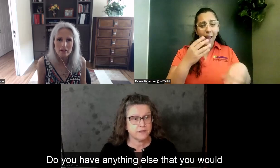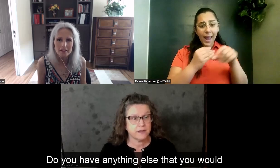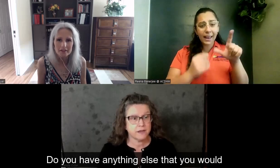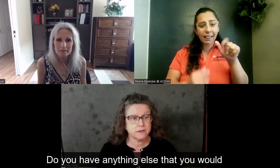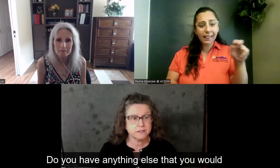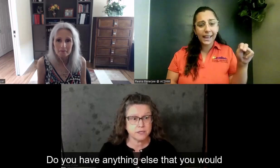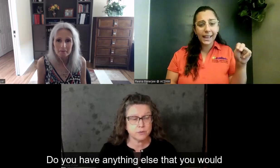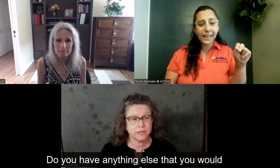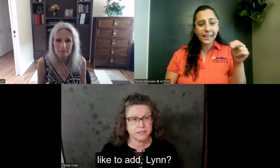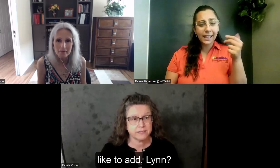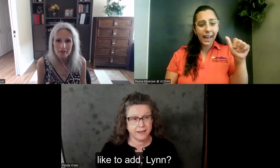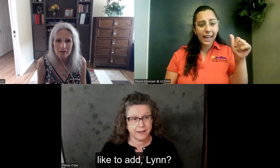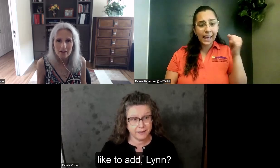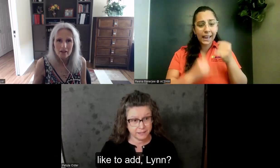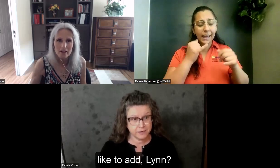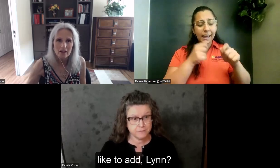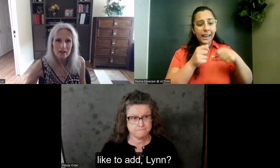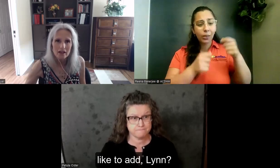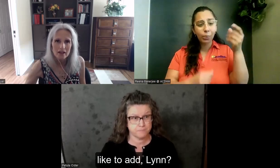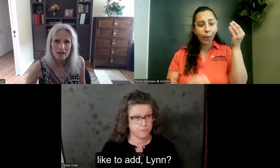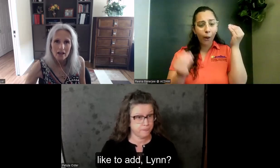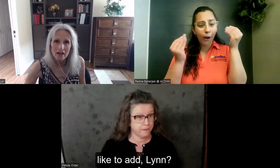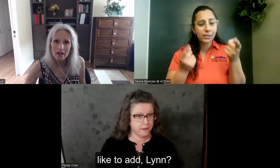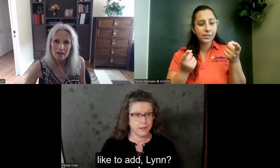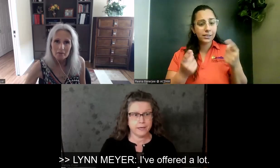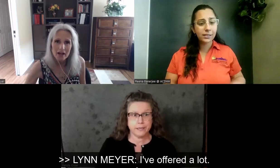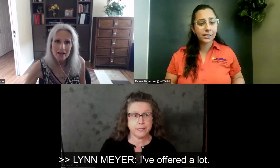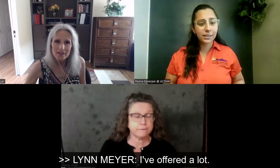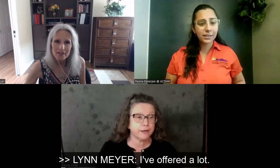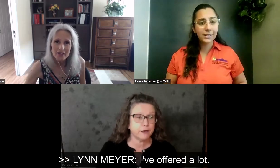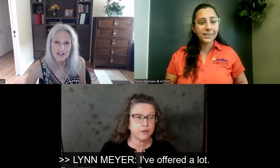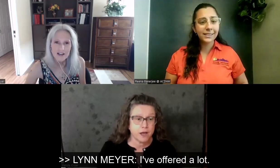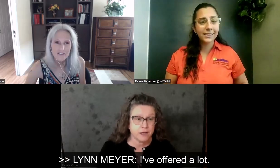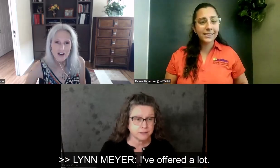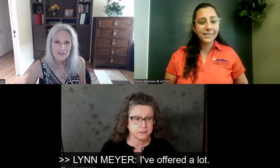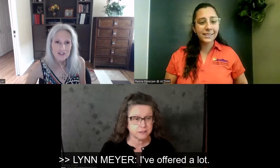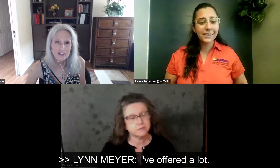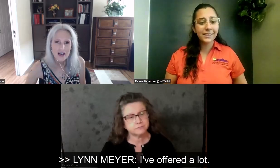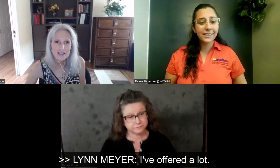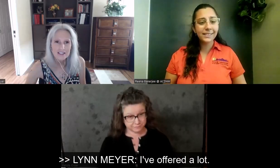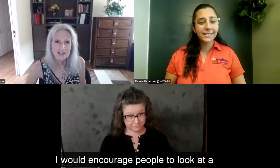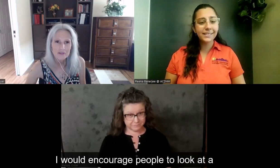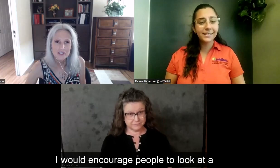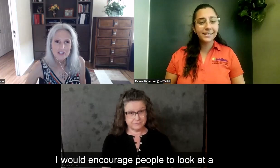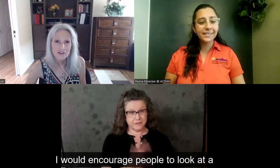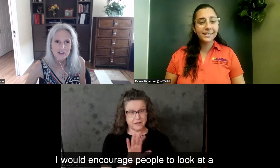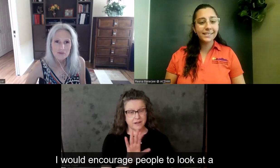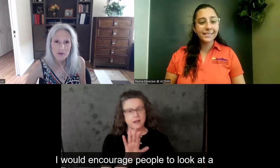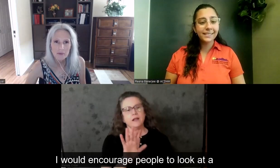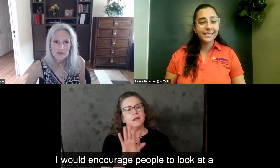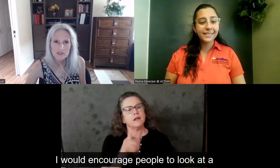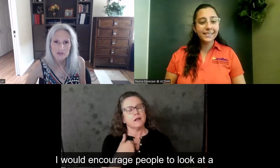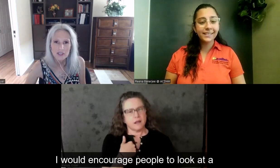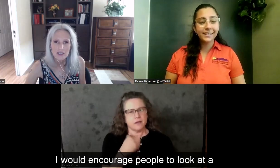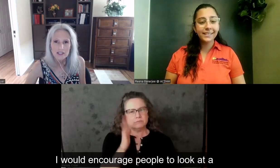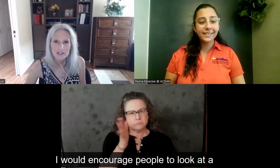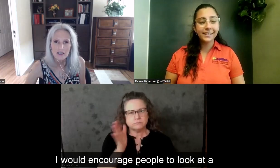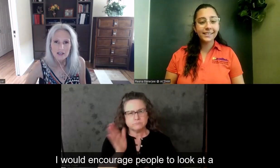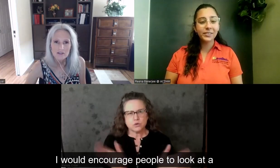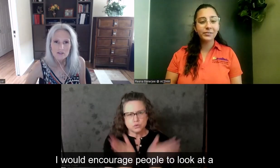you have anything else that you would like to add, Lynn? I covered a lot. I would encourage people